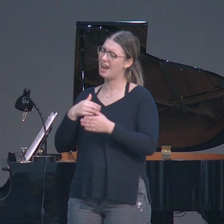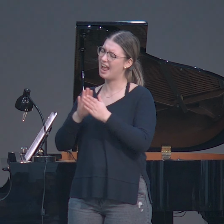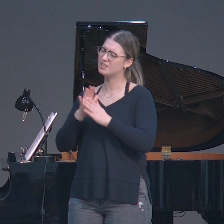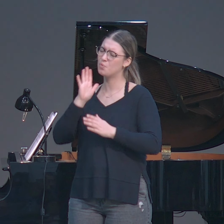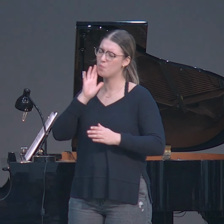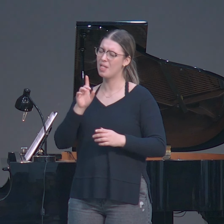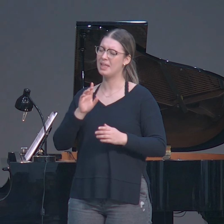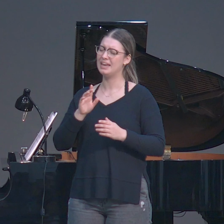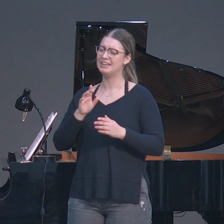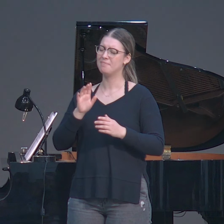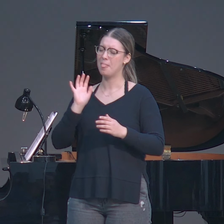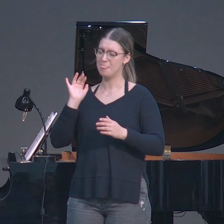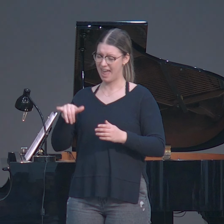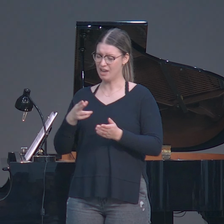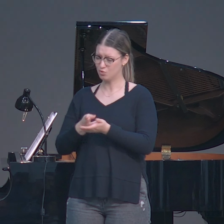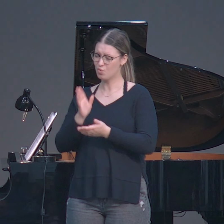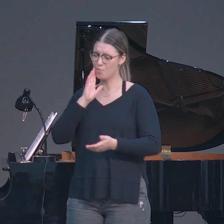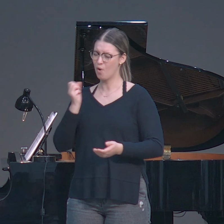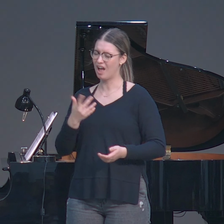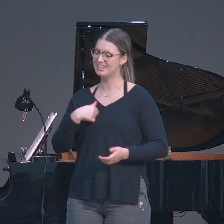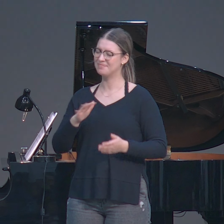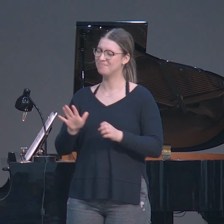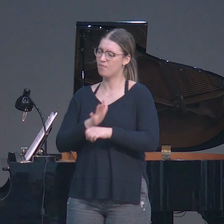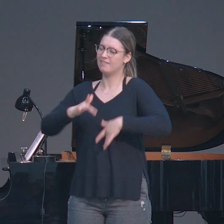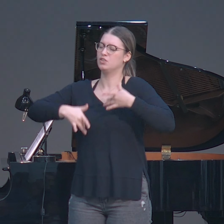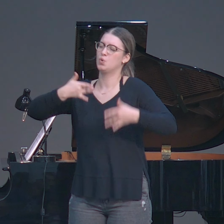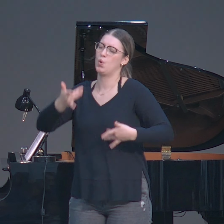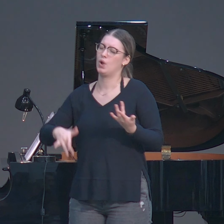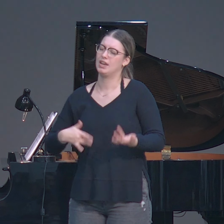a source of great joy